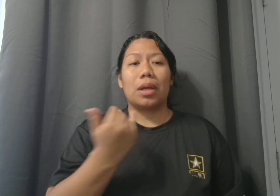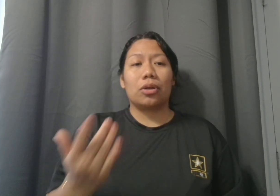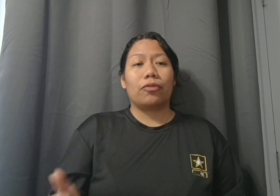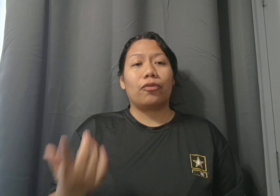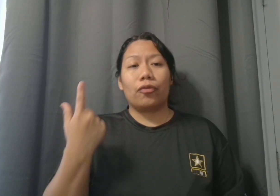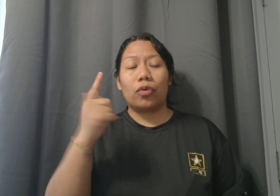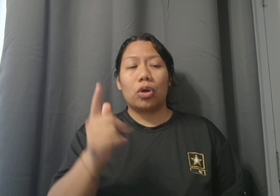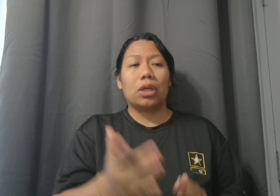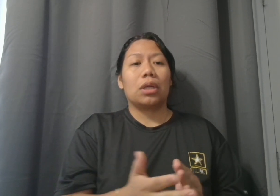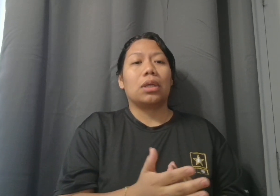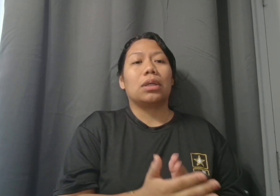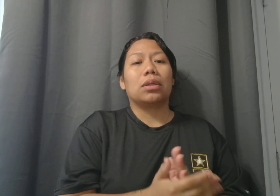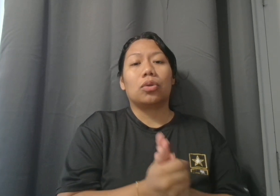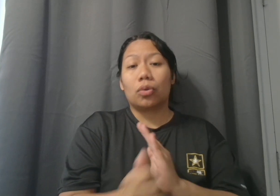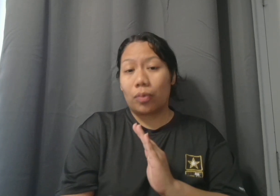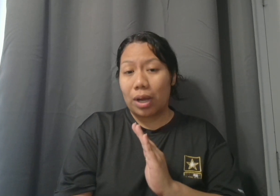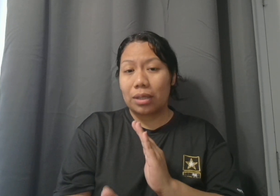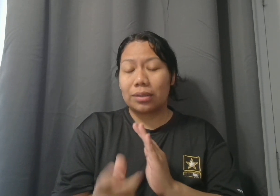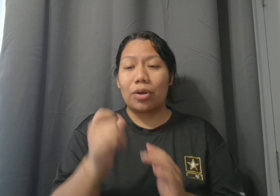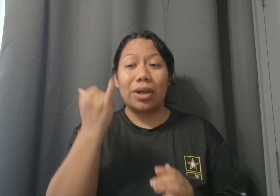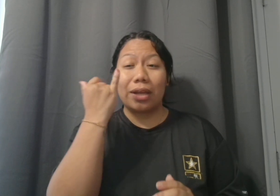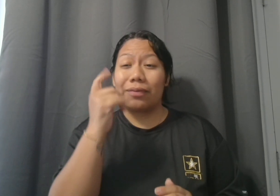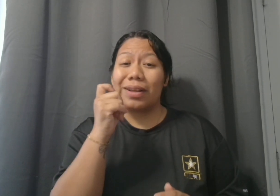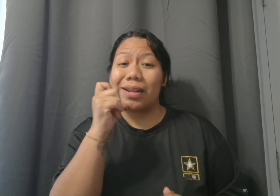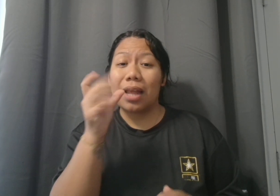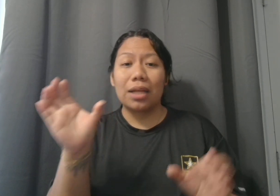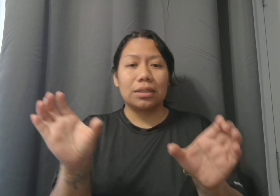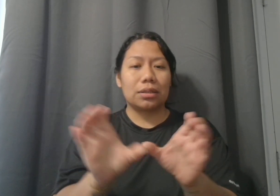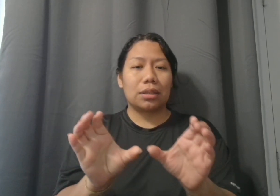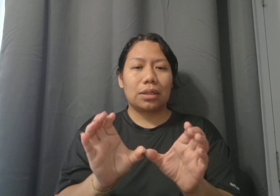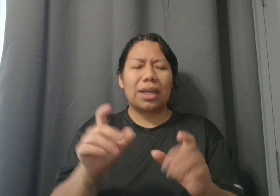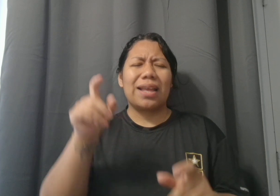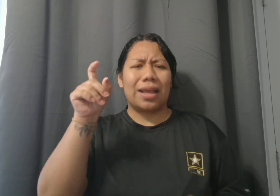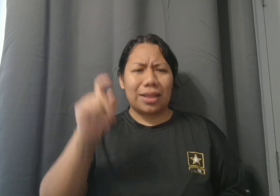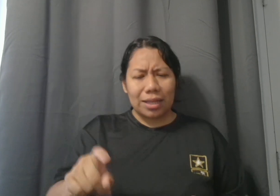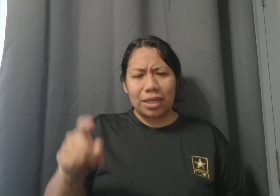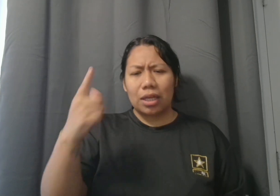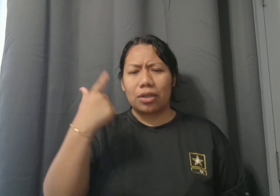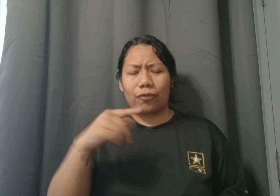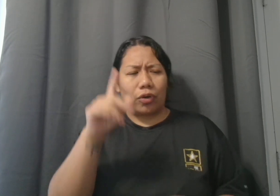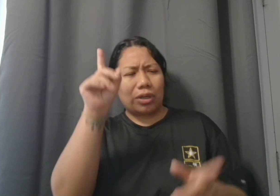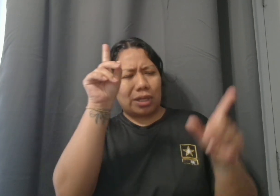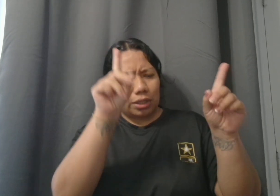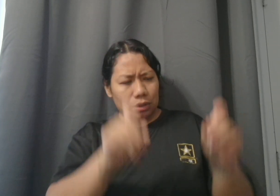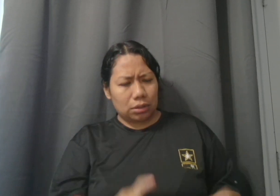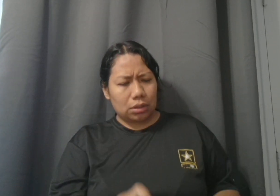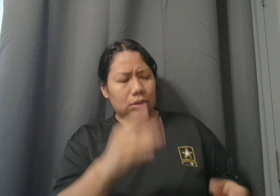Those who are not so certified must be carefully evaluated for the knowledge and skills described